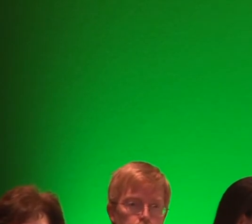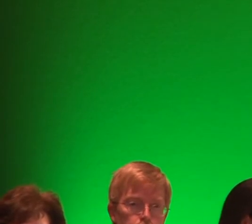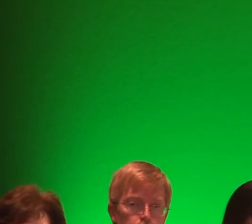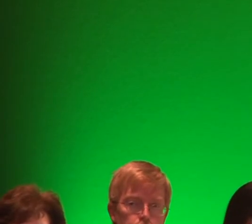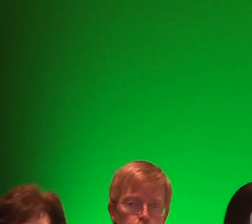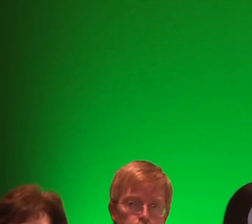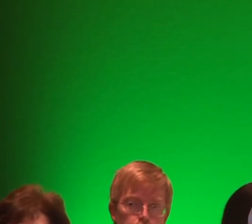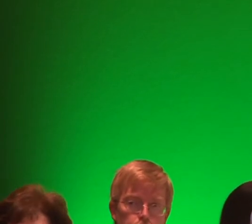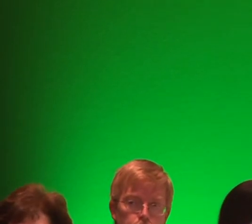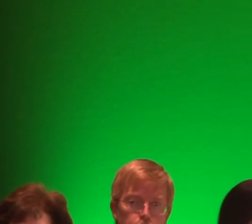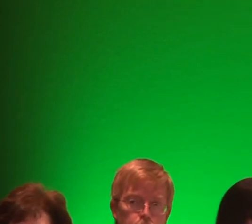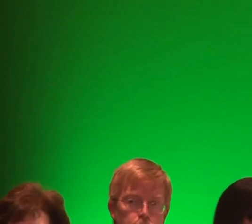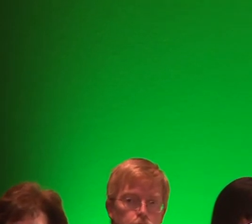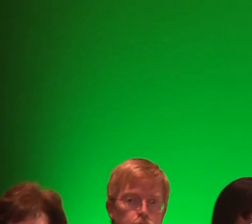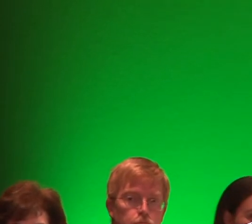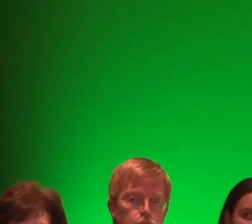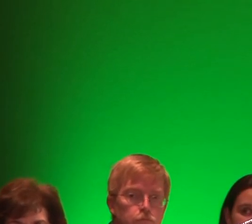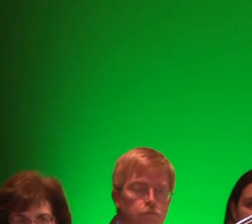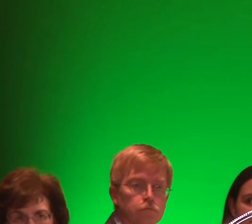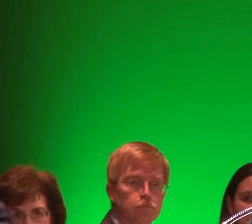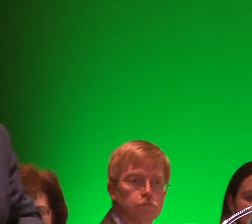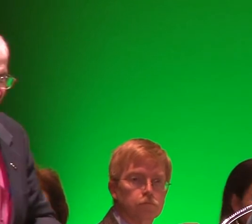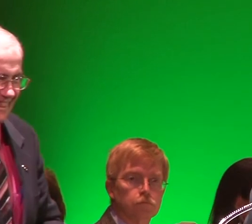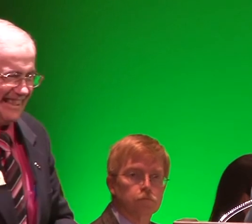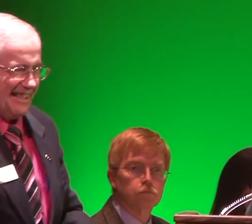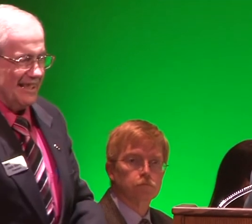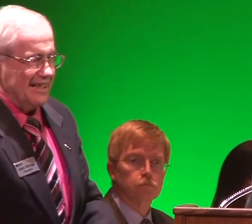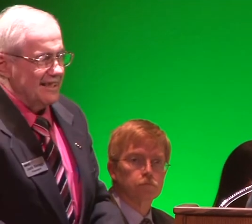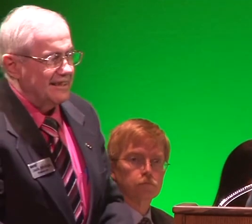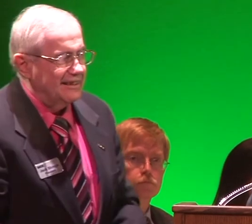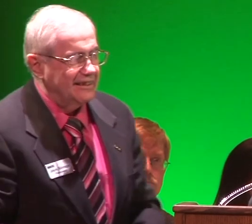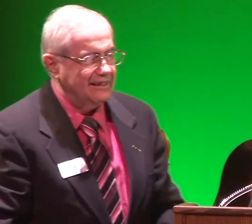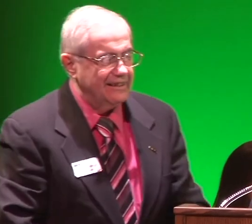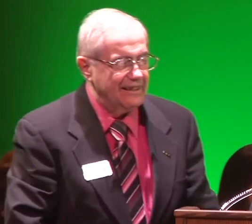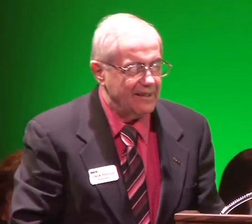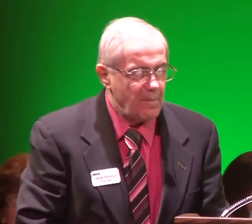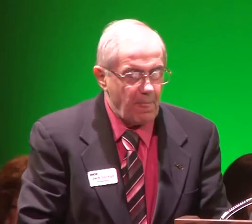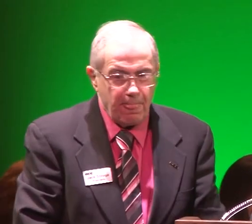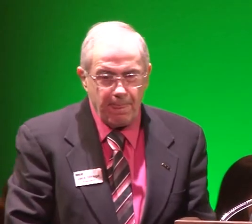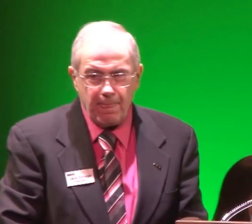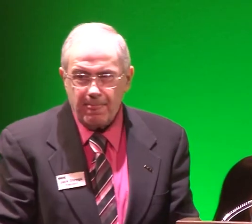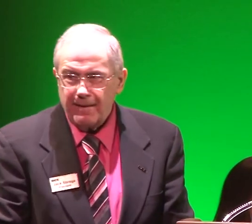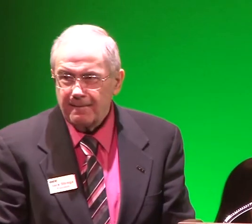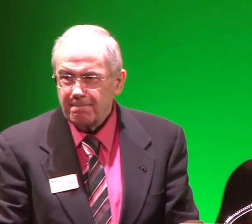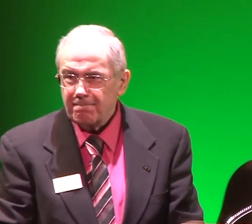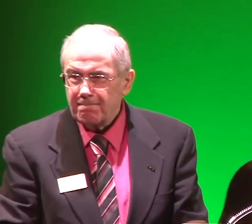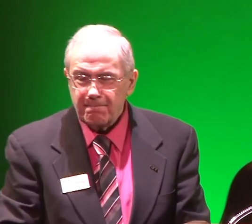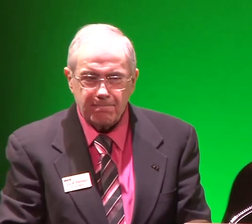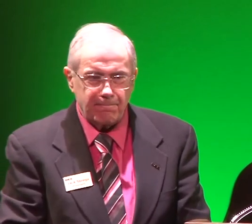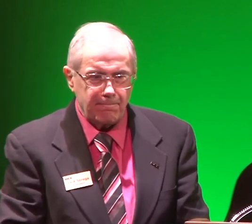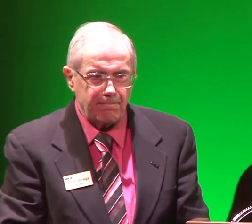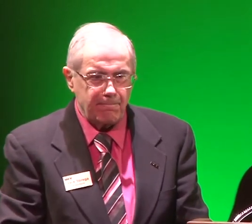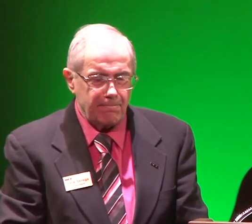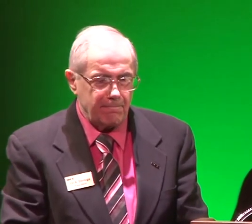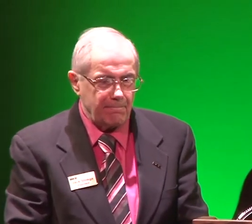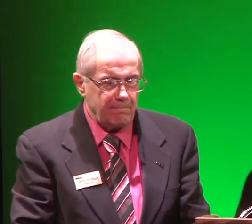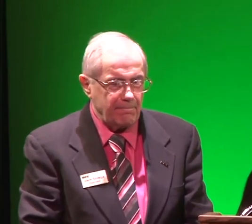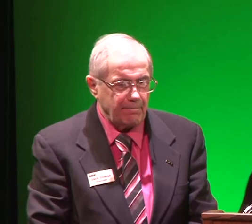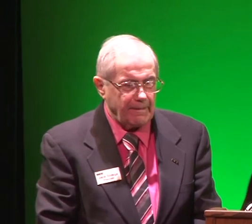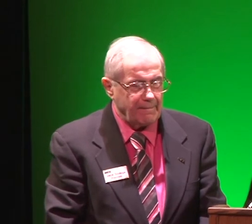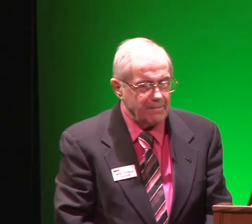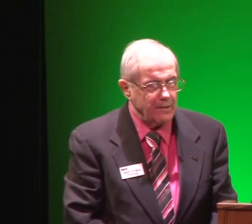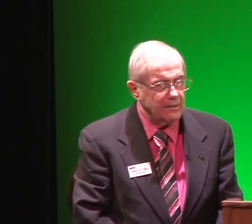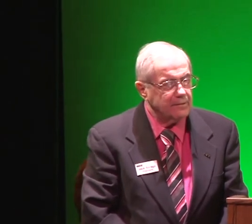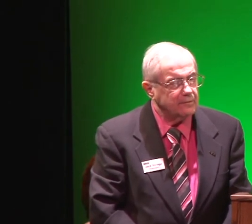The first recipient of a certificate for participation in the Science